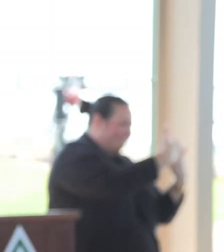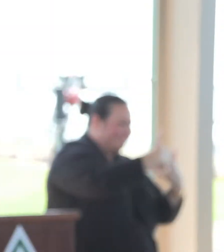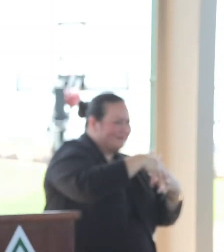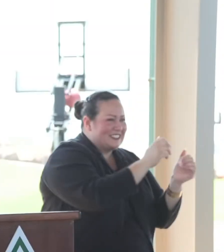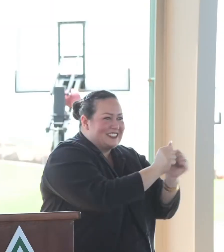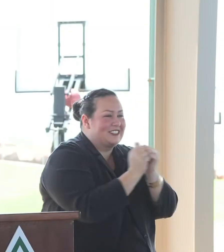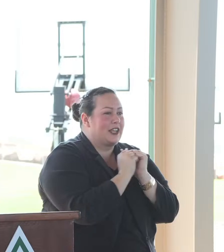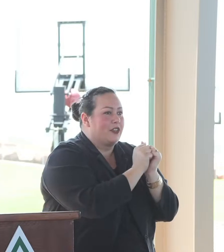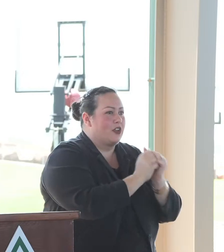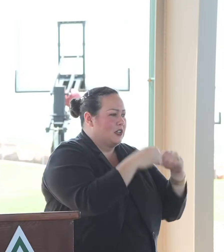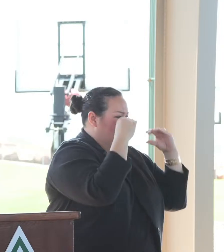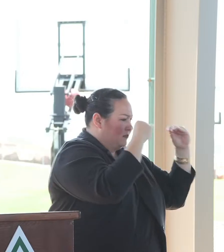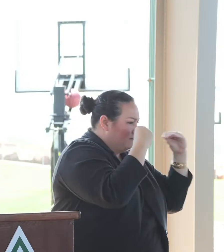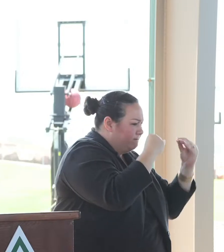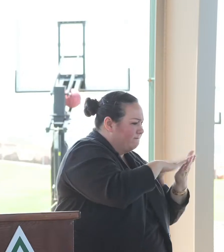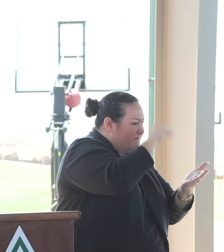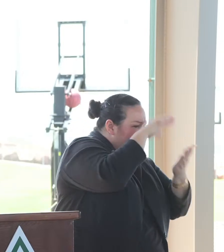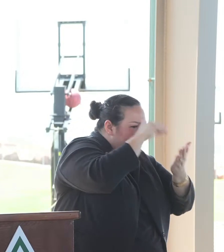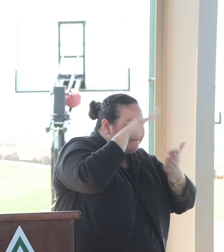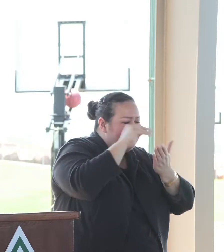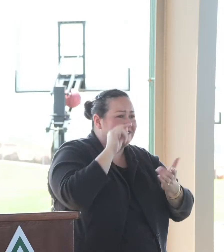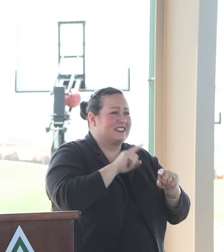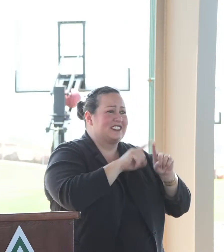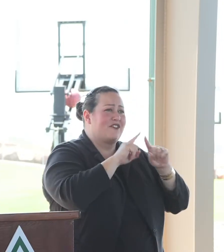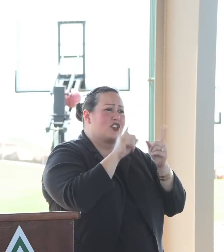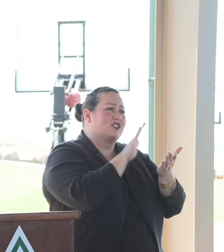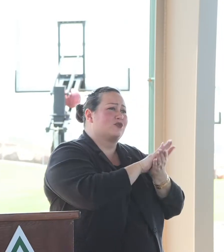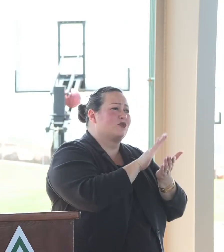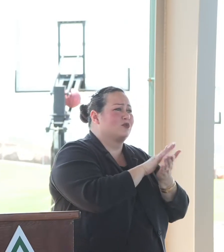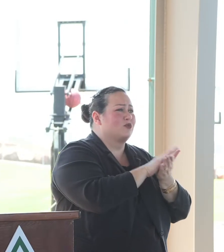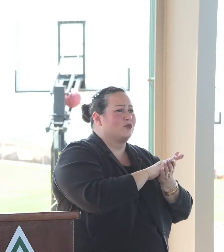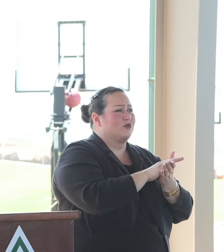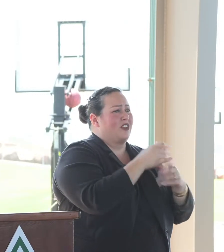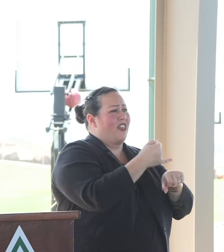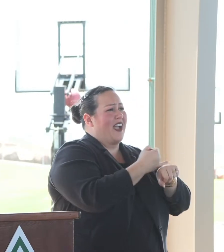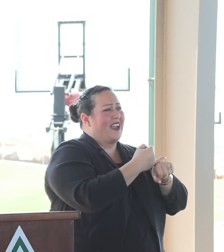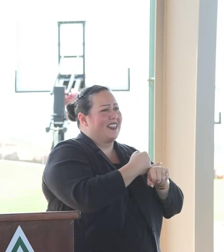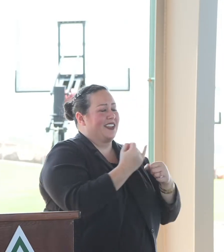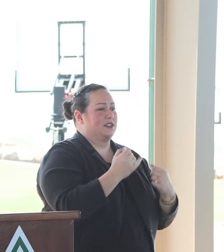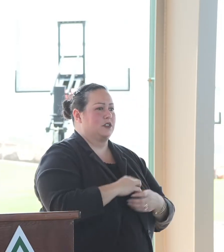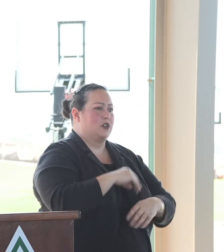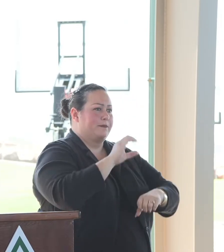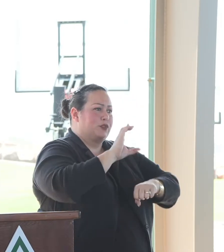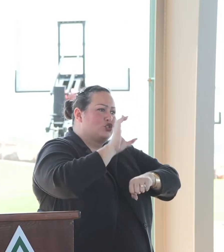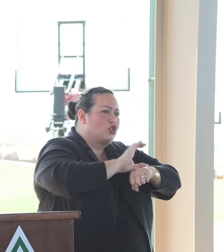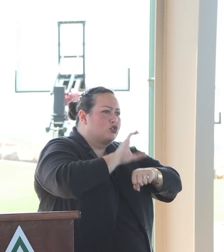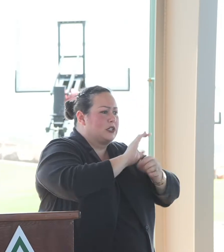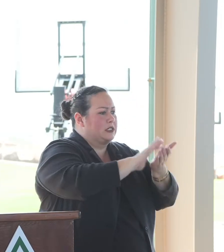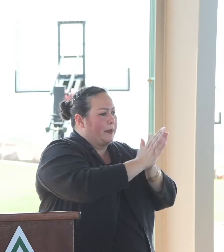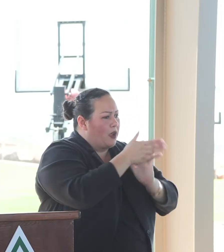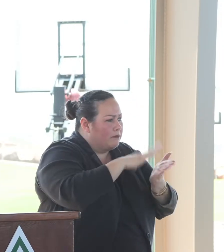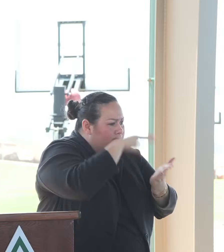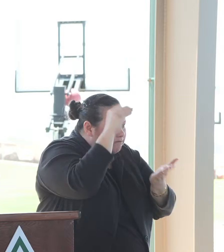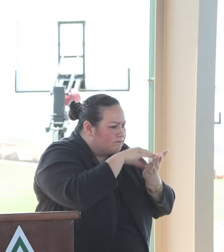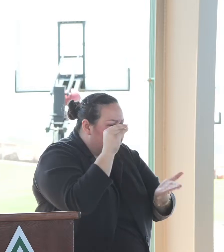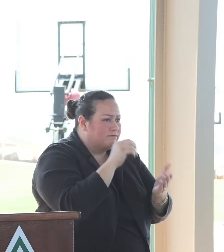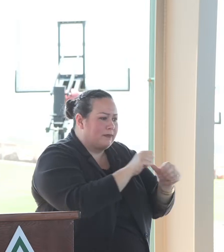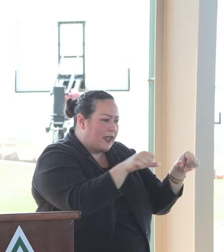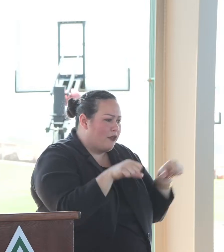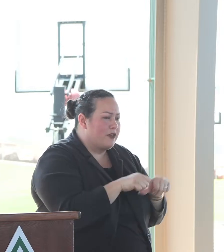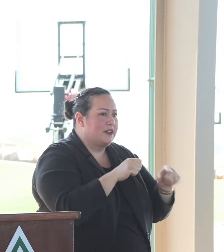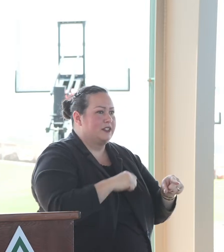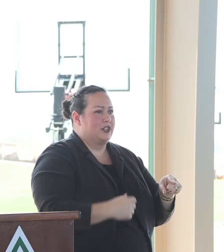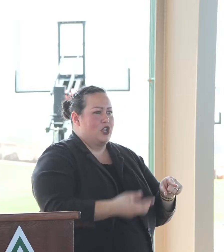and learned in different schools across the island. We have transitioned churches into learning hubs. We have came together as